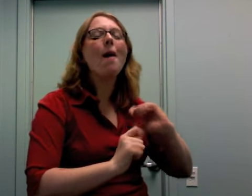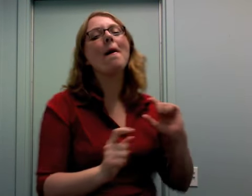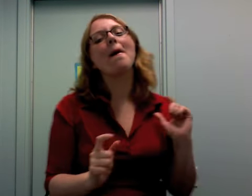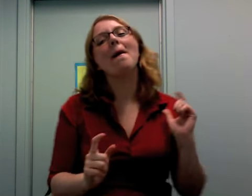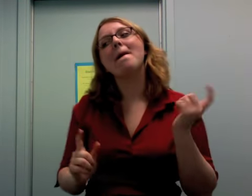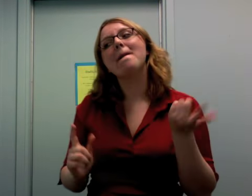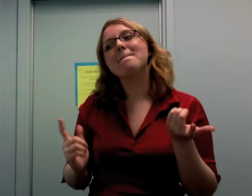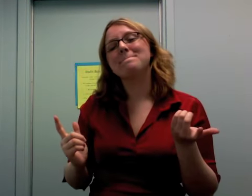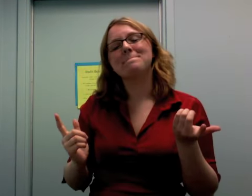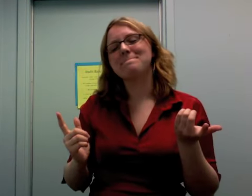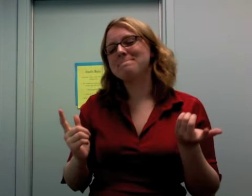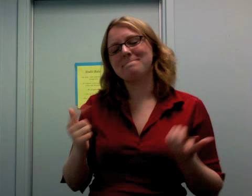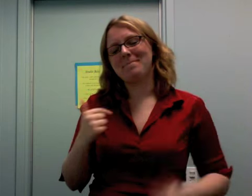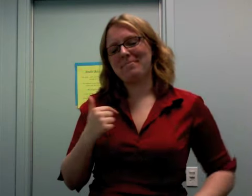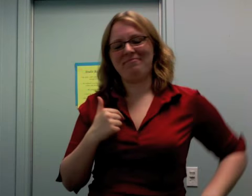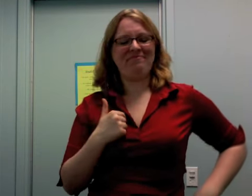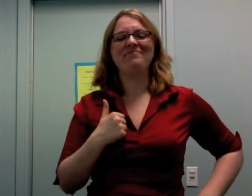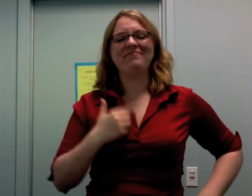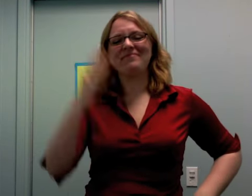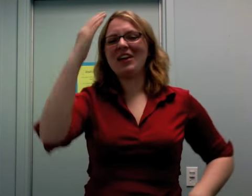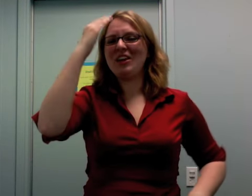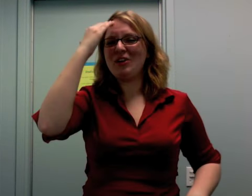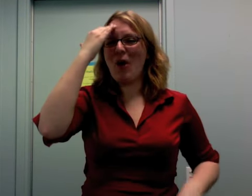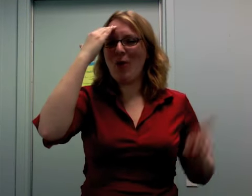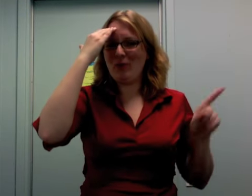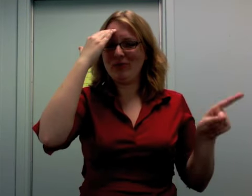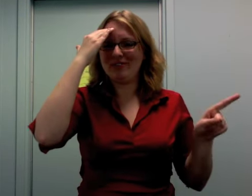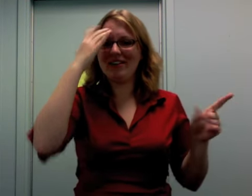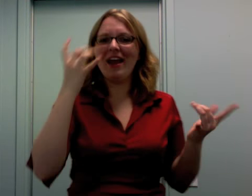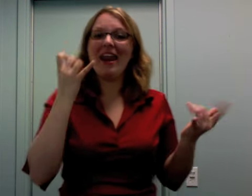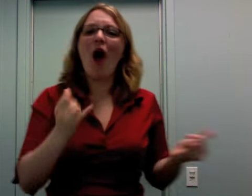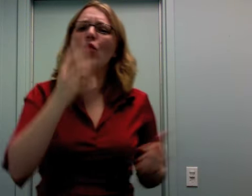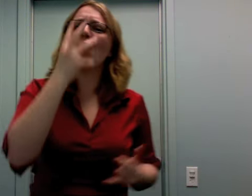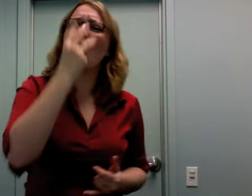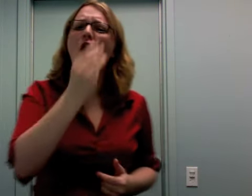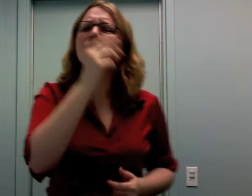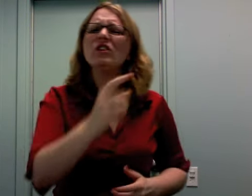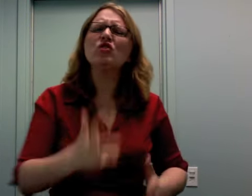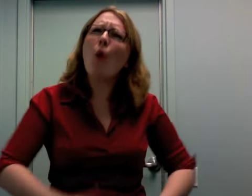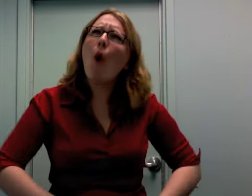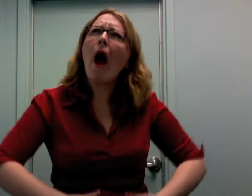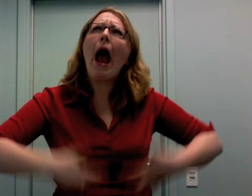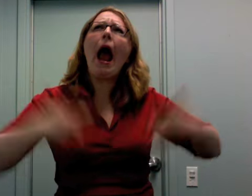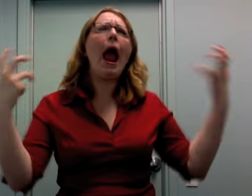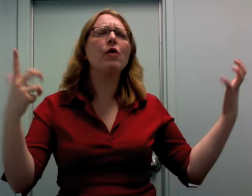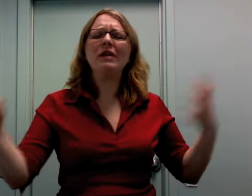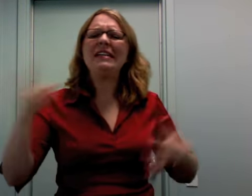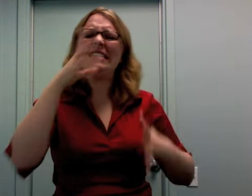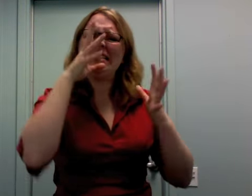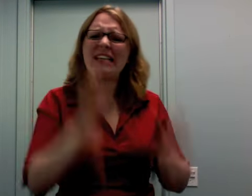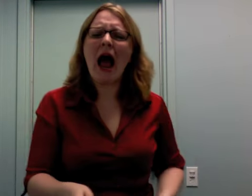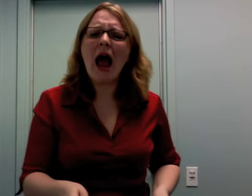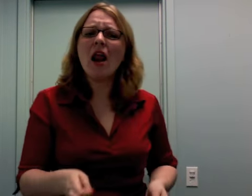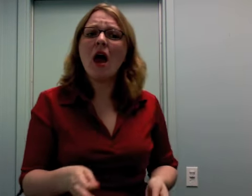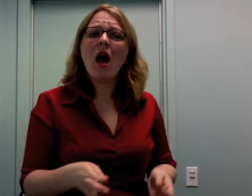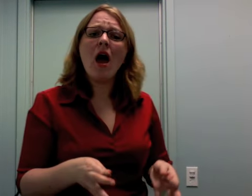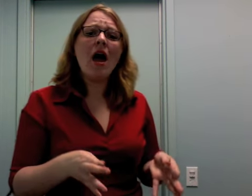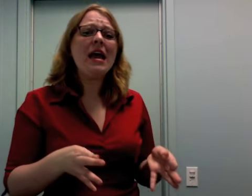too smart for that wolf. Well, the wolf is so angry, he decides, by hook or by crook, he's going to eat that